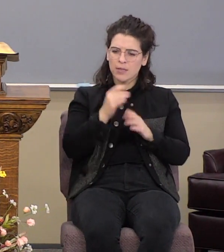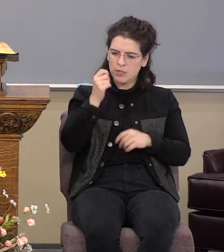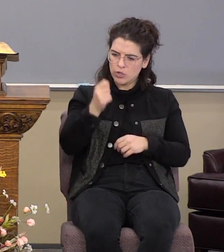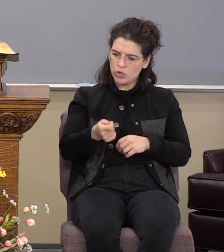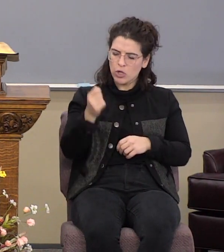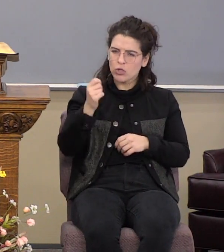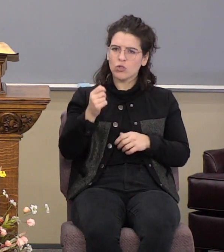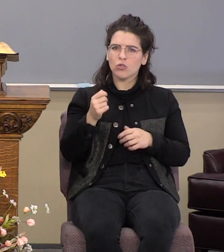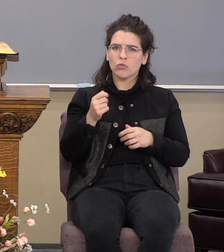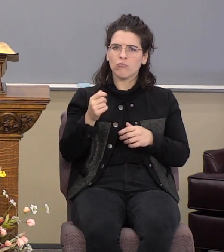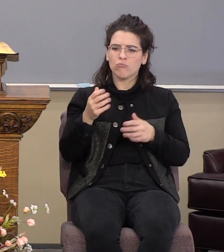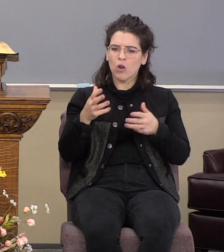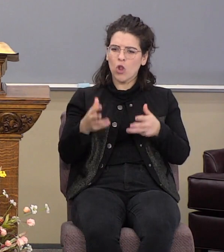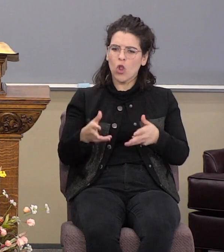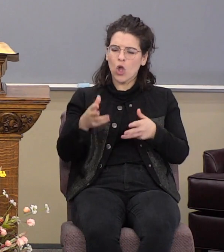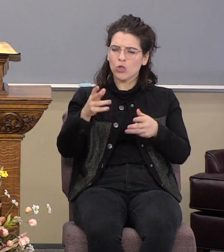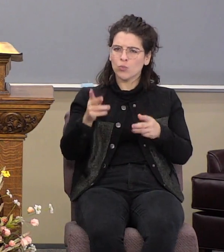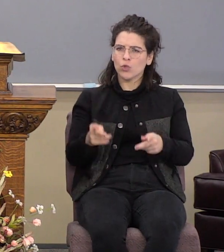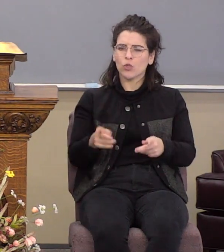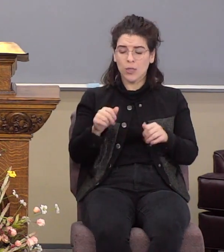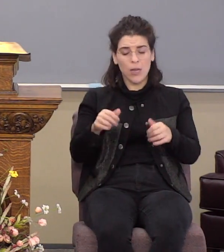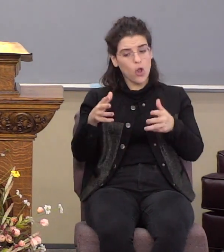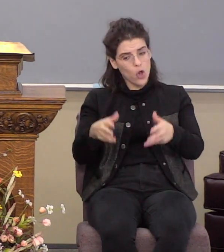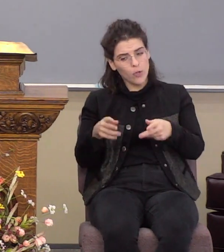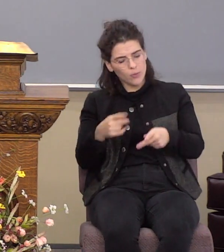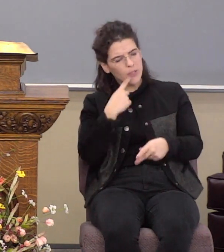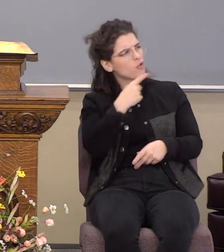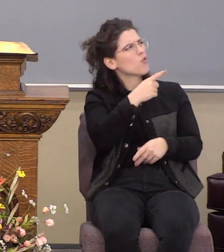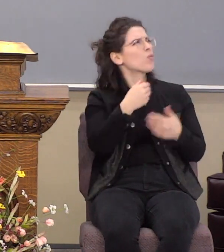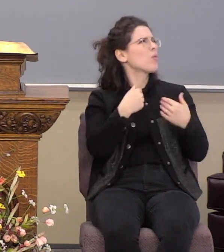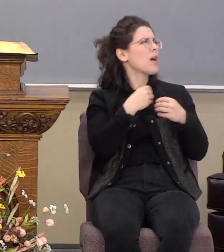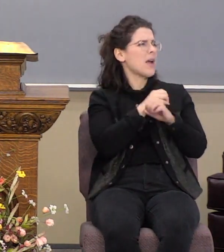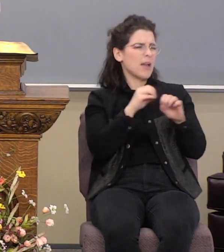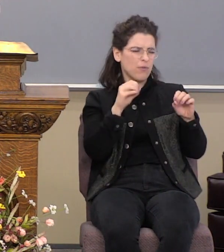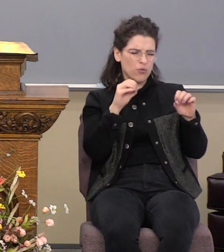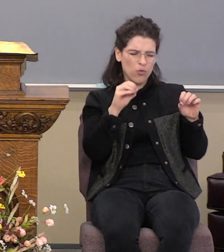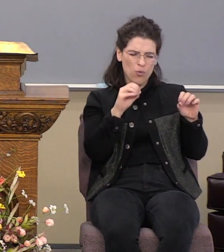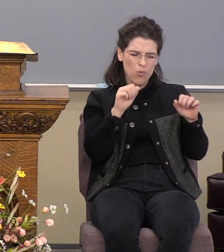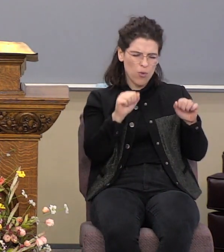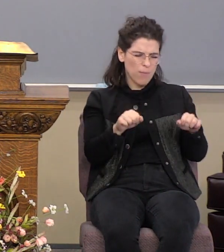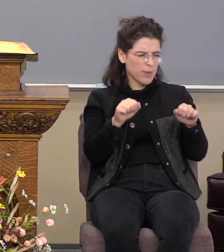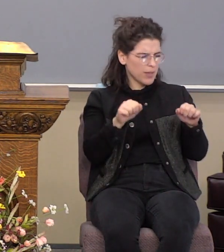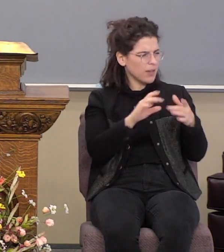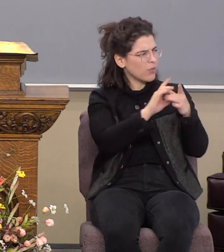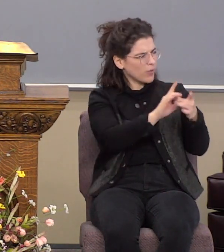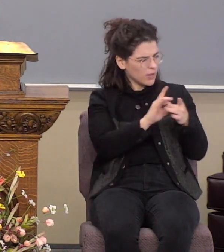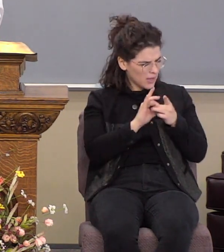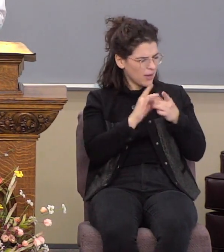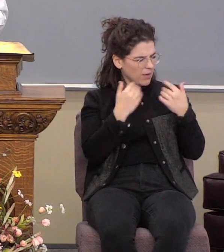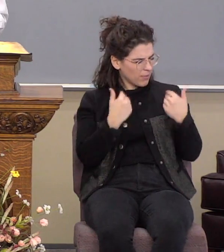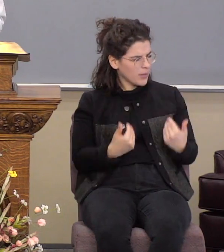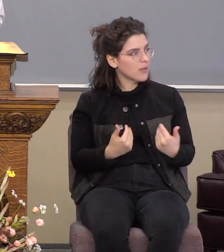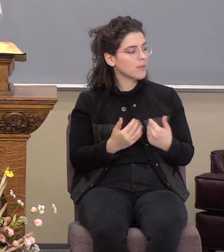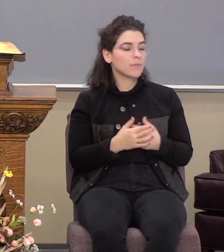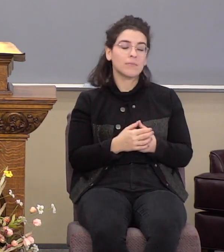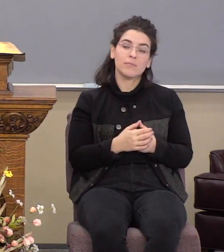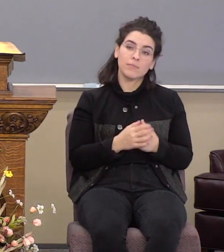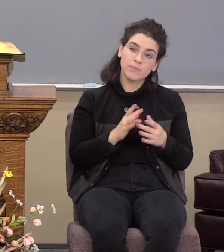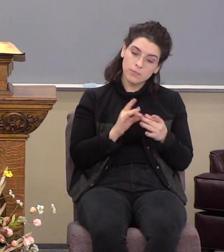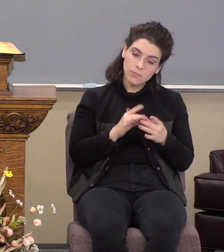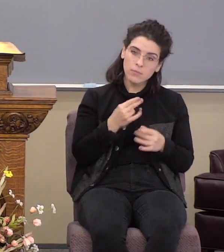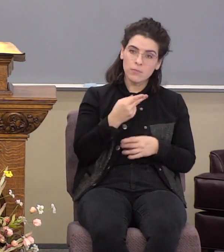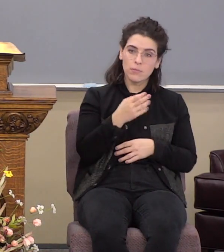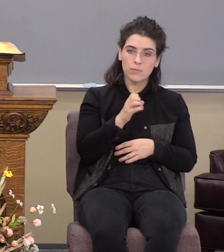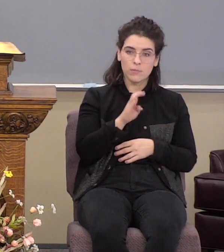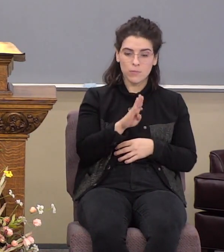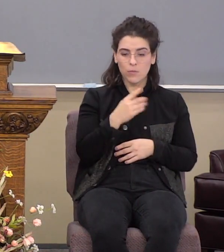lost person? Can the lost person say, you have no ability to relate to me? By the way, Hebrews says